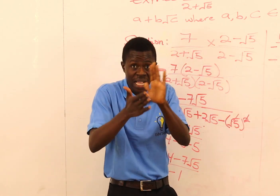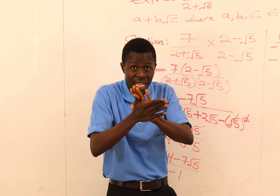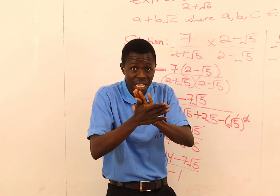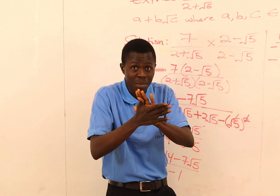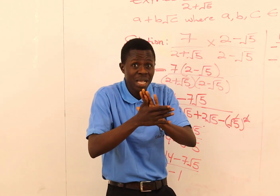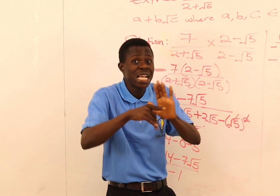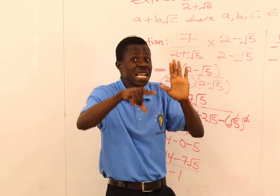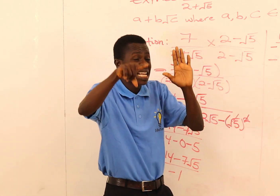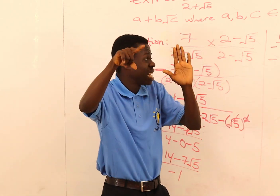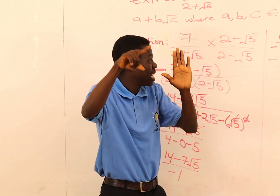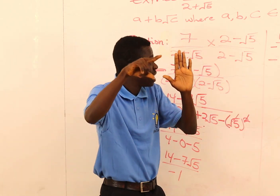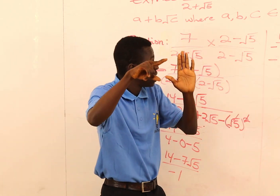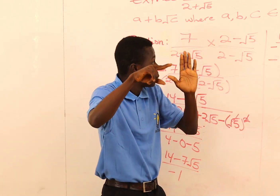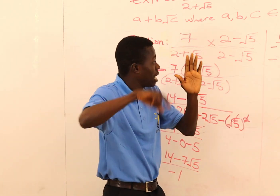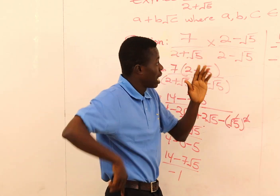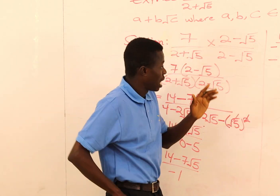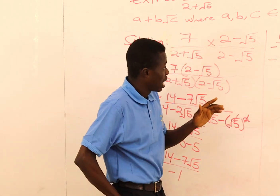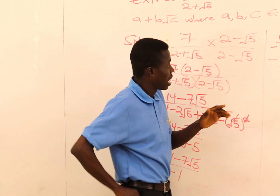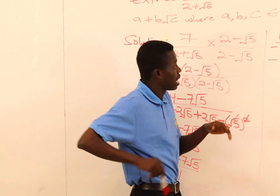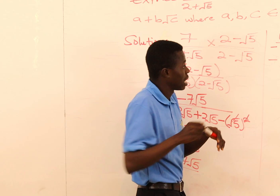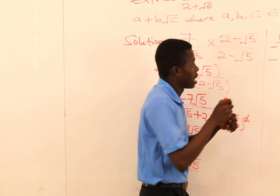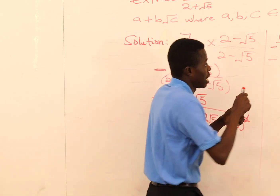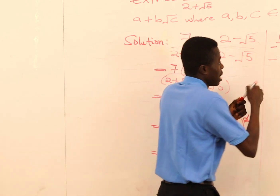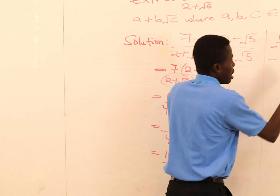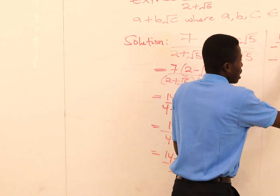then we are going to have that answer to be -14.